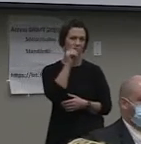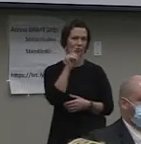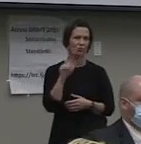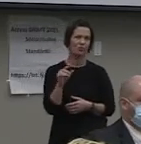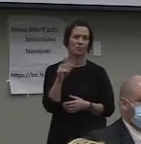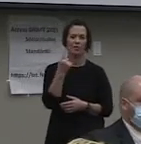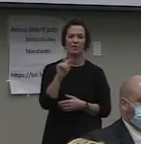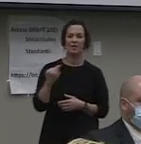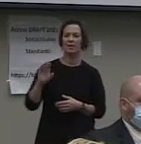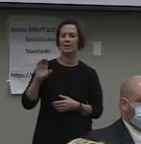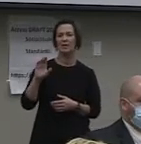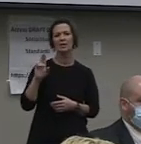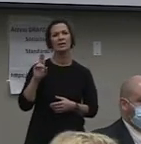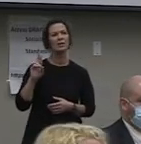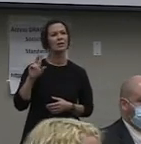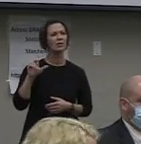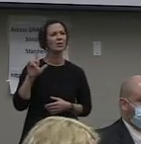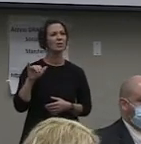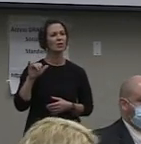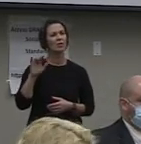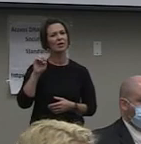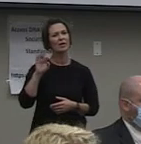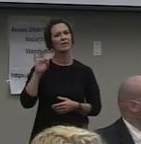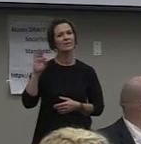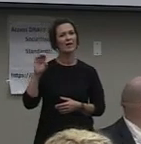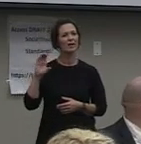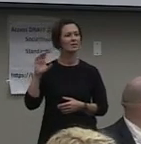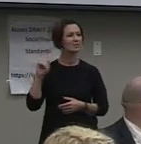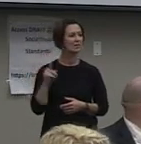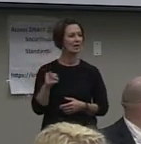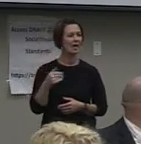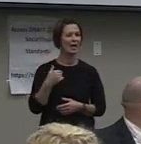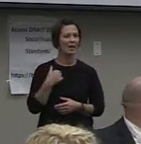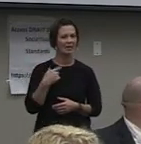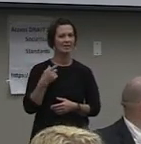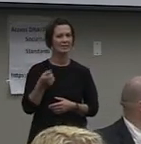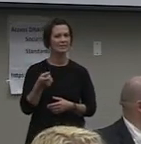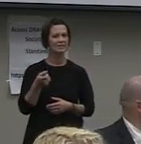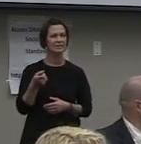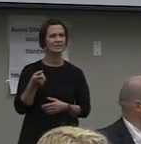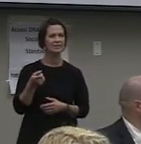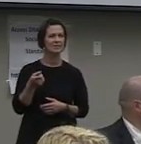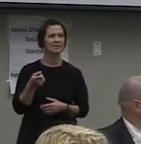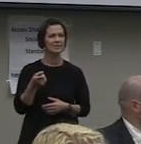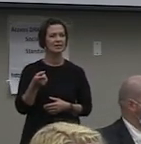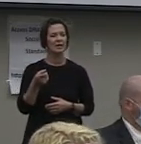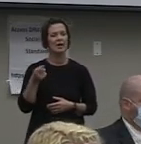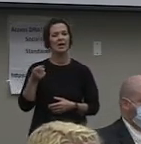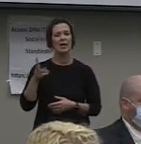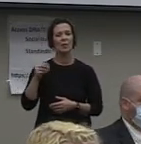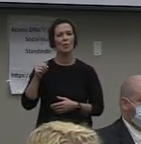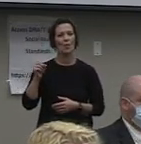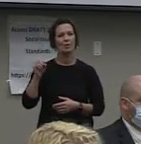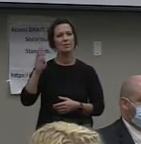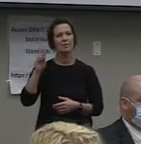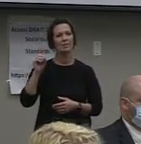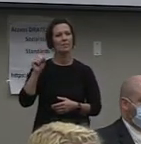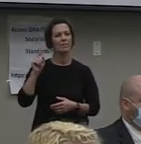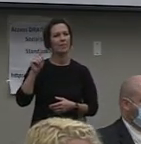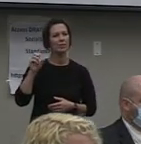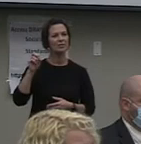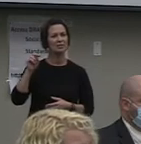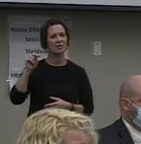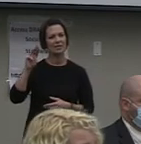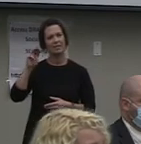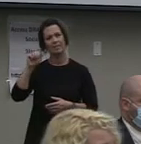Effect, you'll read an interesting political science article. James Curley was the mayor of Boston from